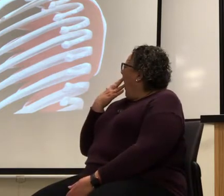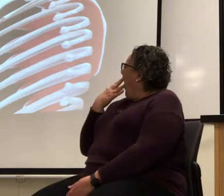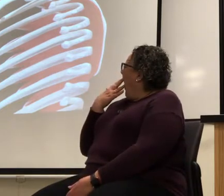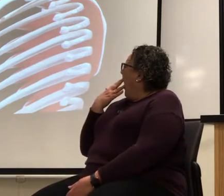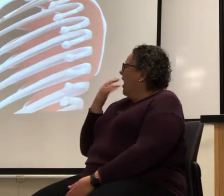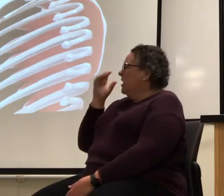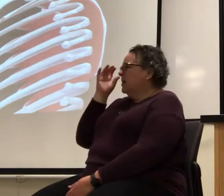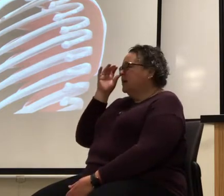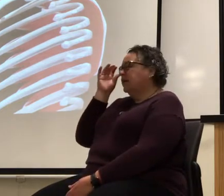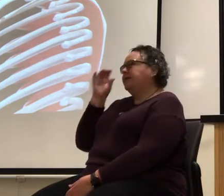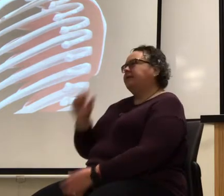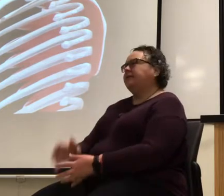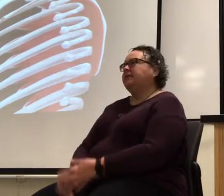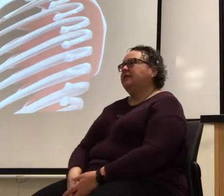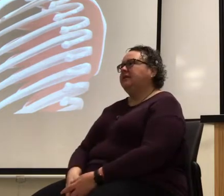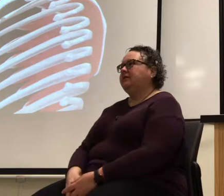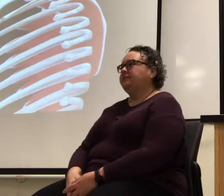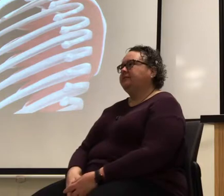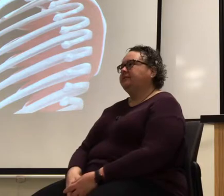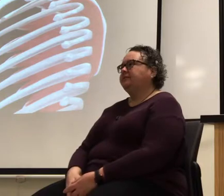is